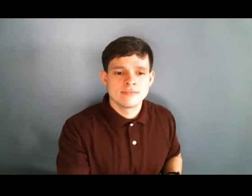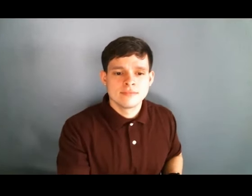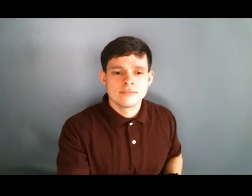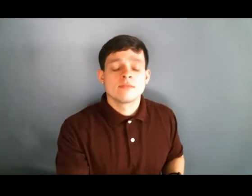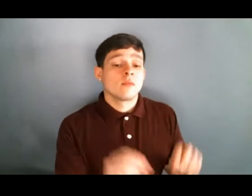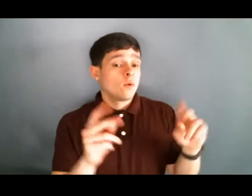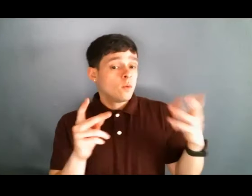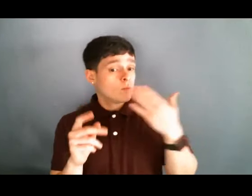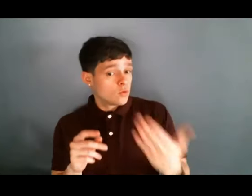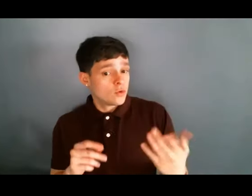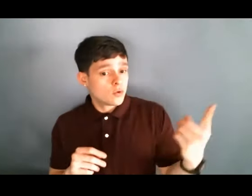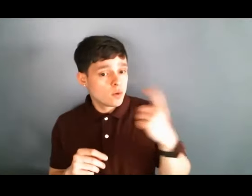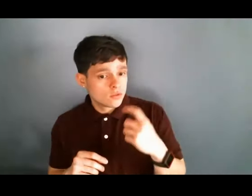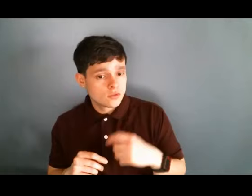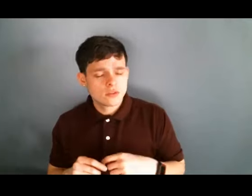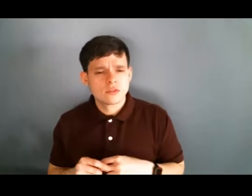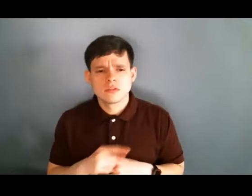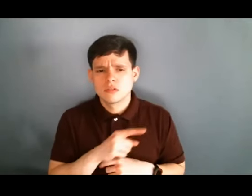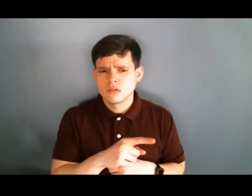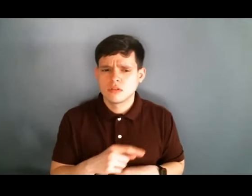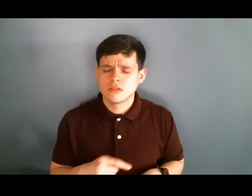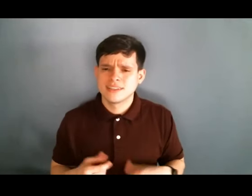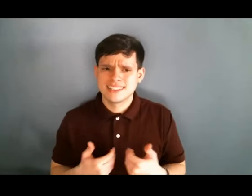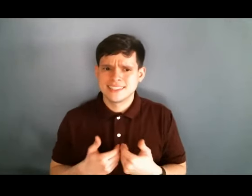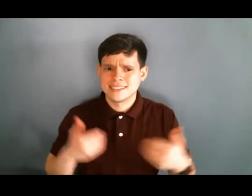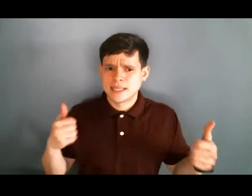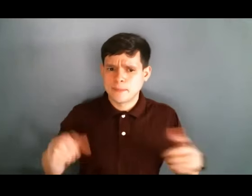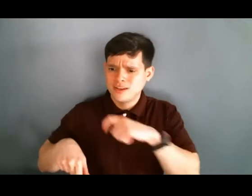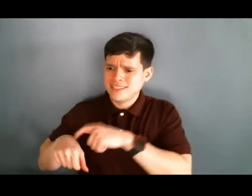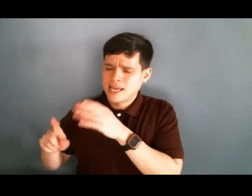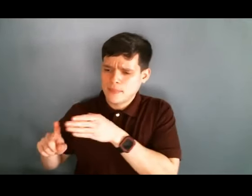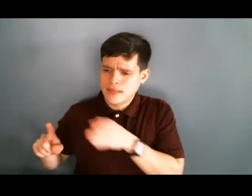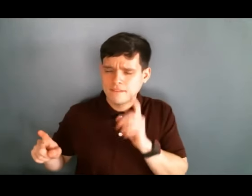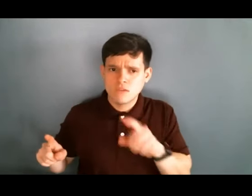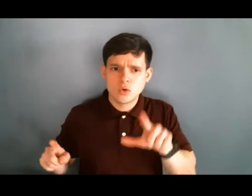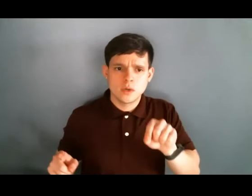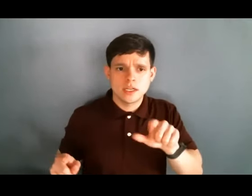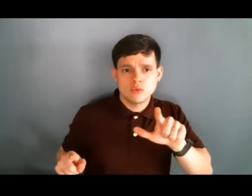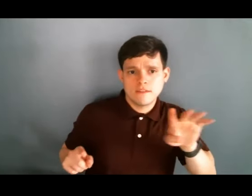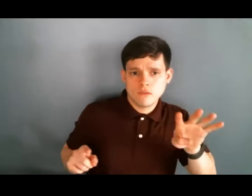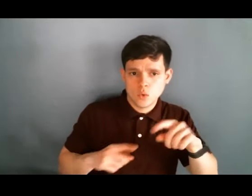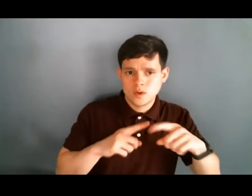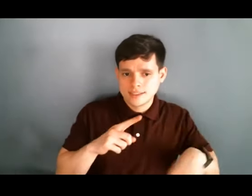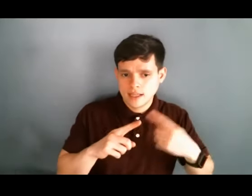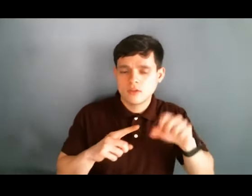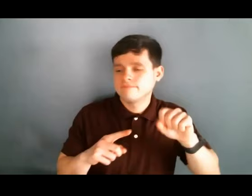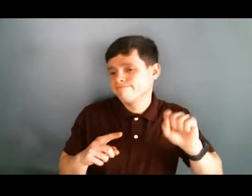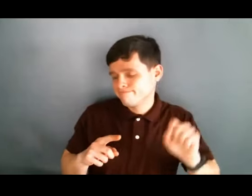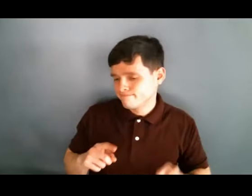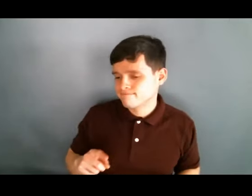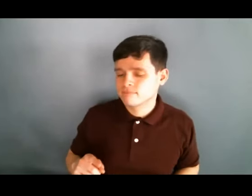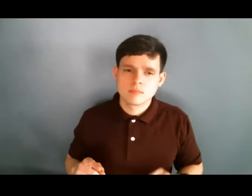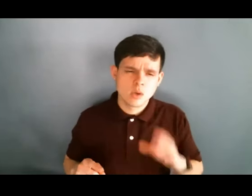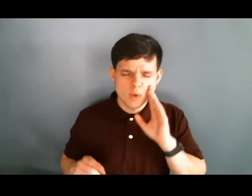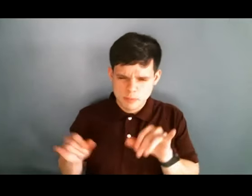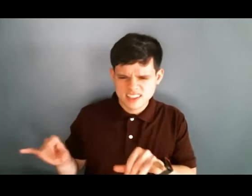This is a good question. Is there a separate timeline for projects that fall under the themes for the 2024 cycle? Yes, so it will be similar to